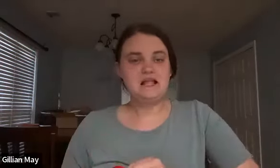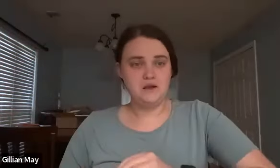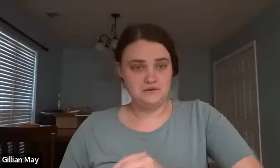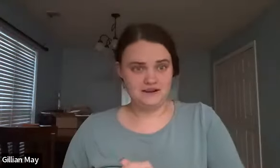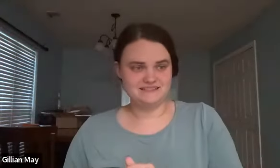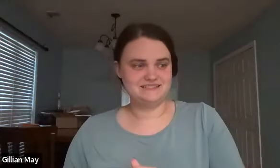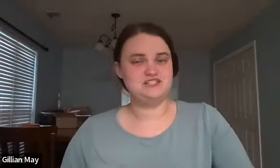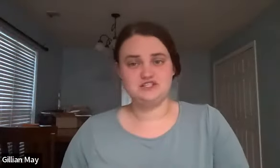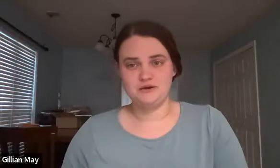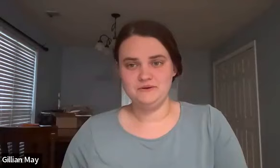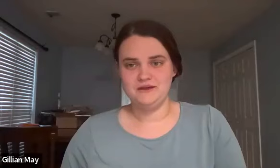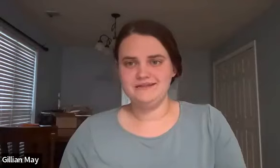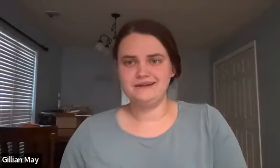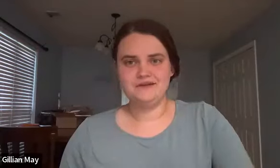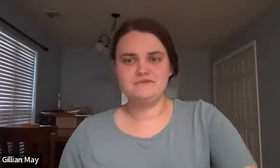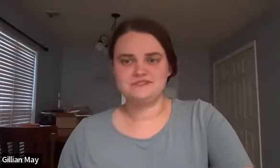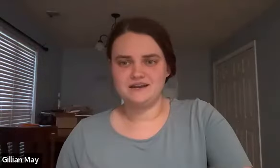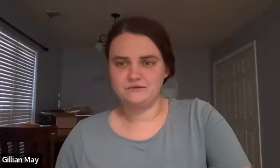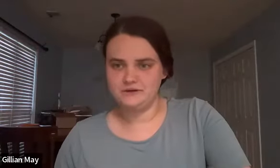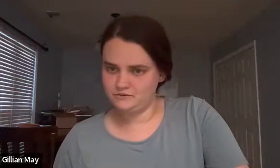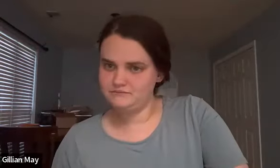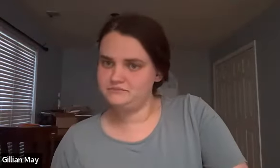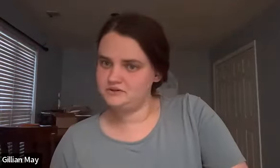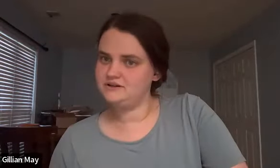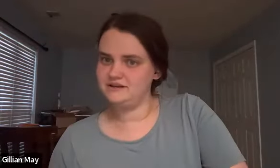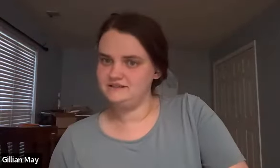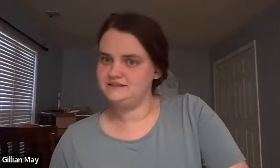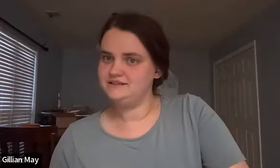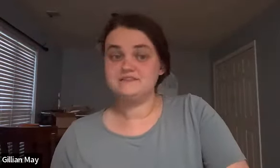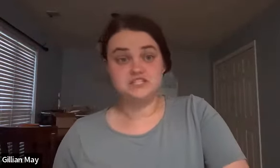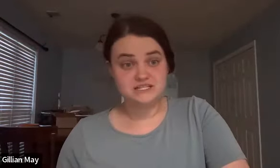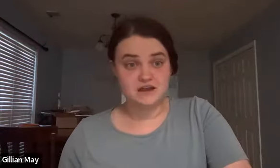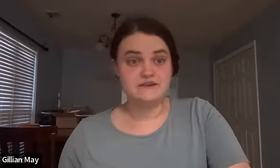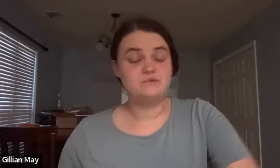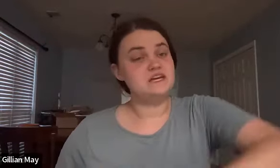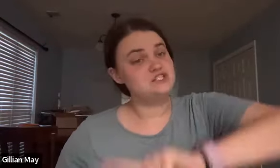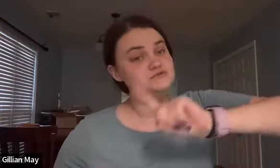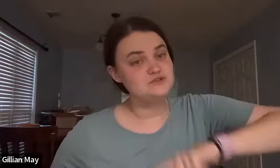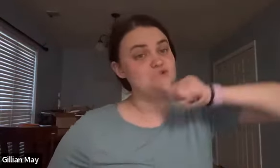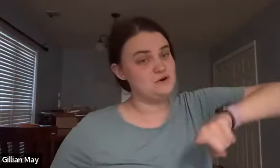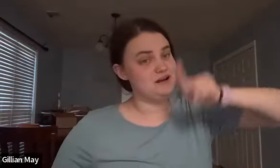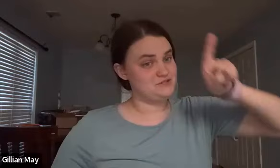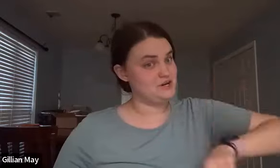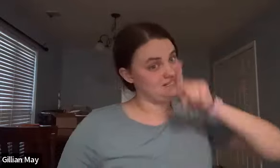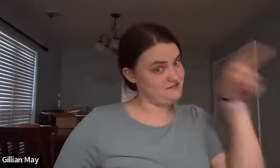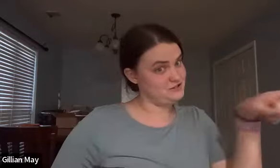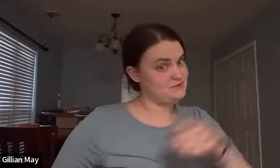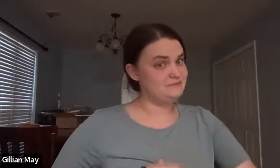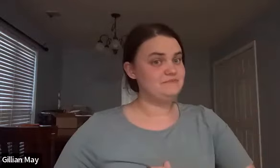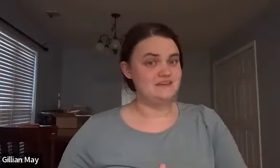All right. So I know that one was kind of a weird one, but the gist of it was that you knew the word I was trying to finger spell, even